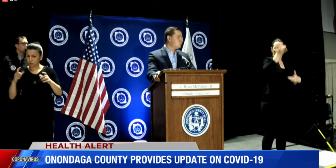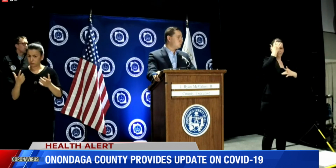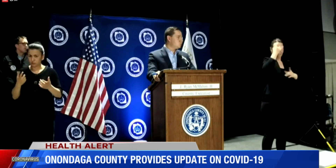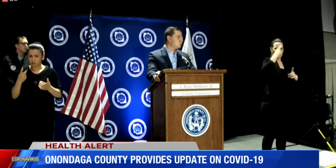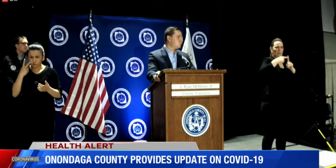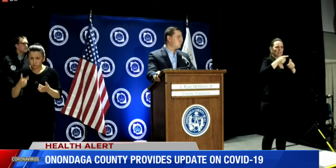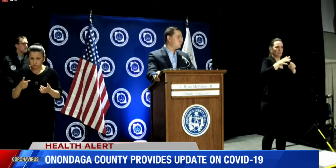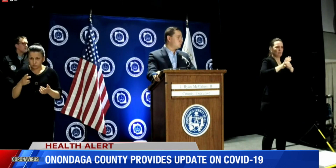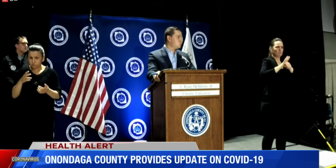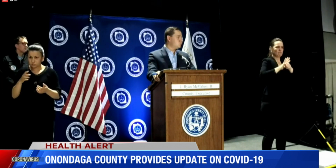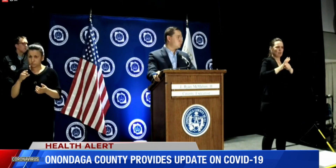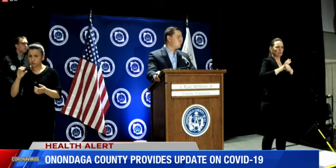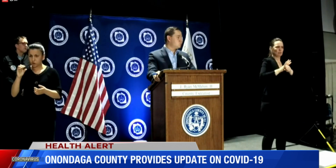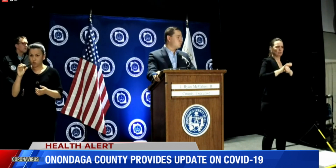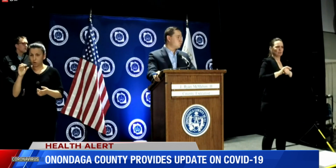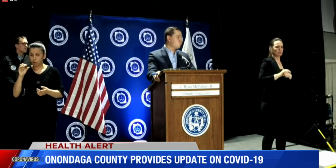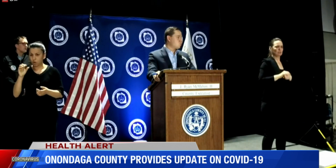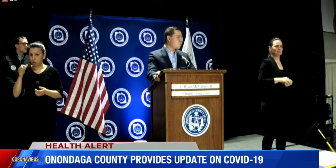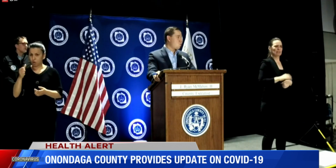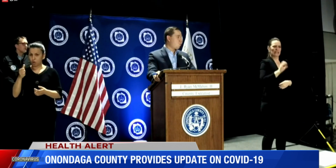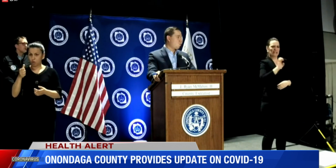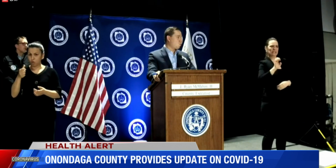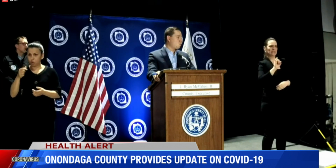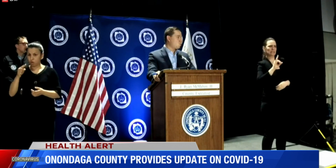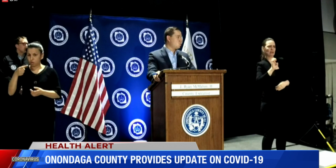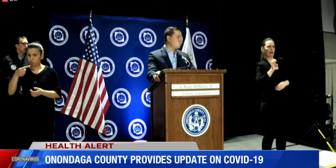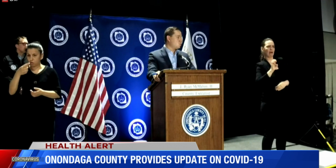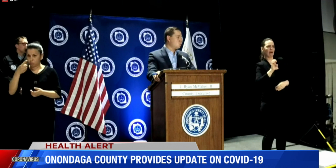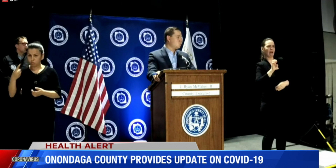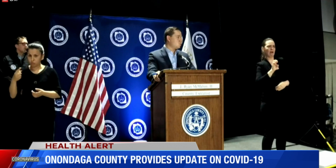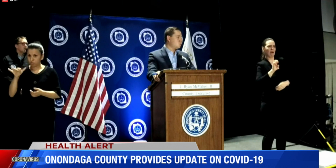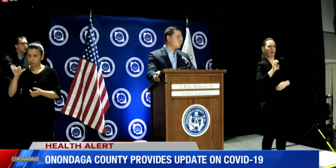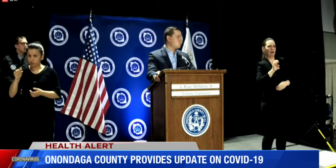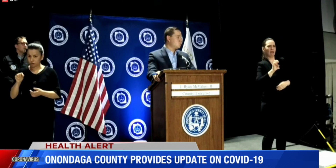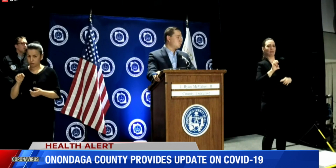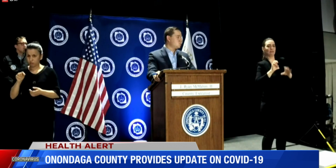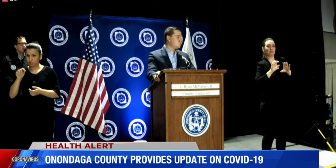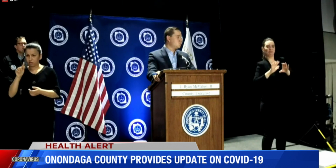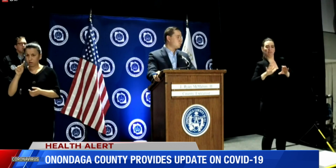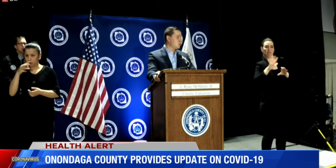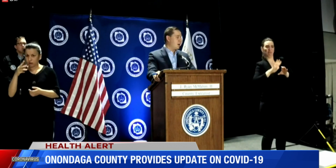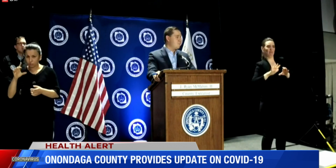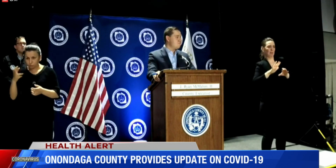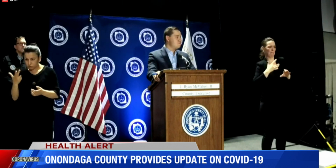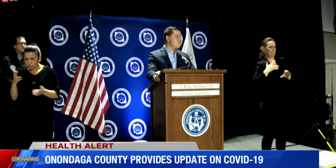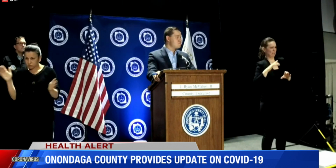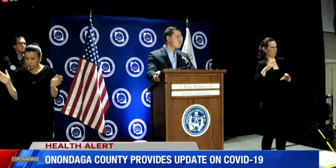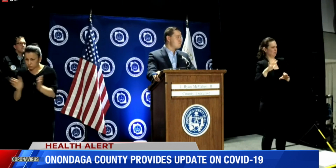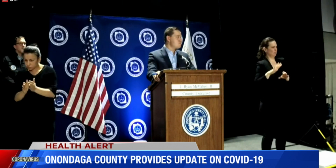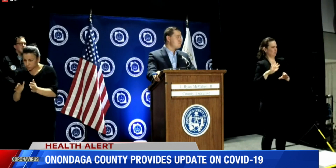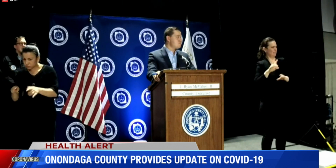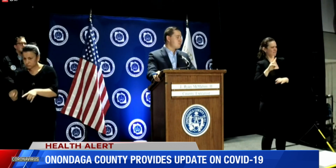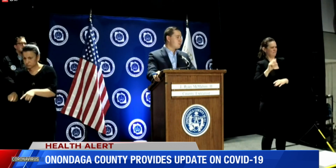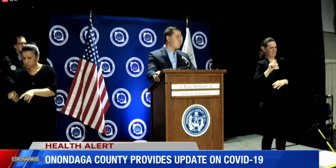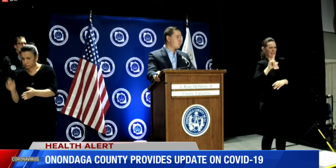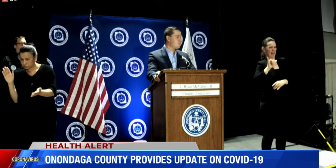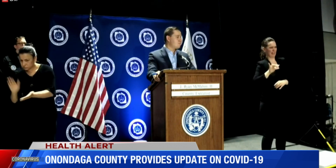less the rate of, you know, the valley and the southwest side. Yeah.